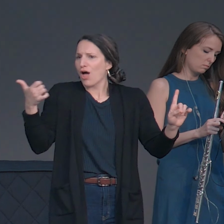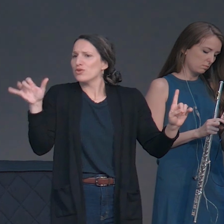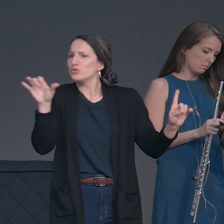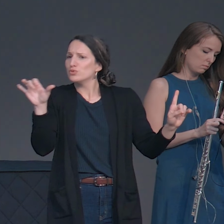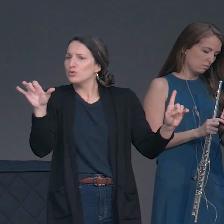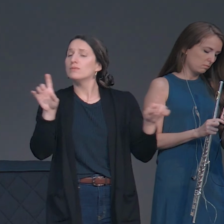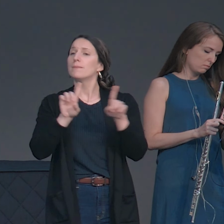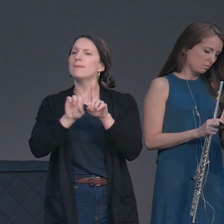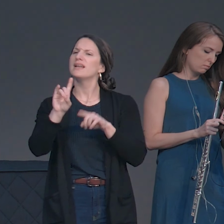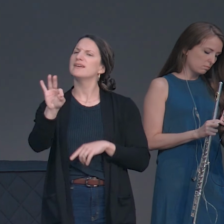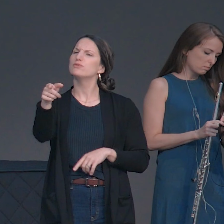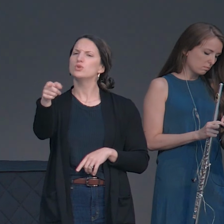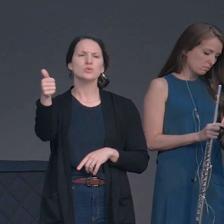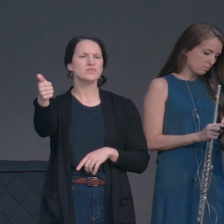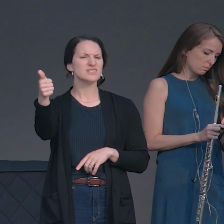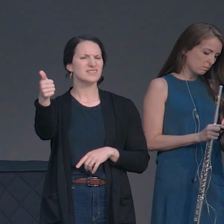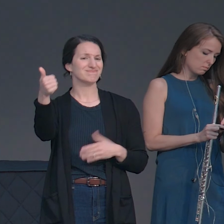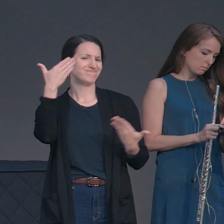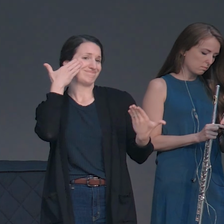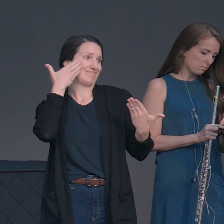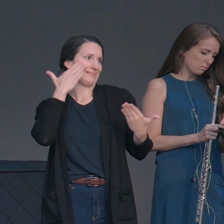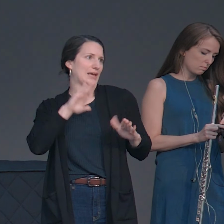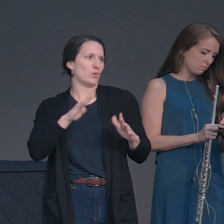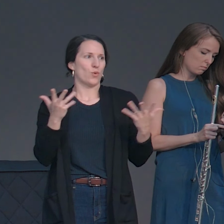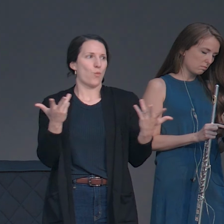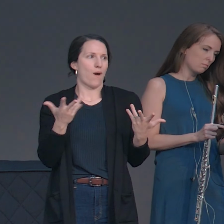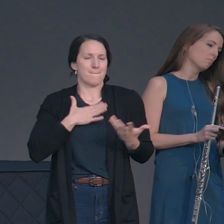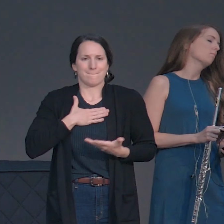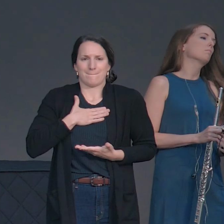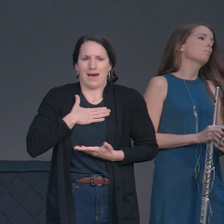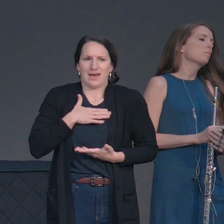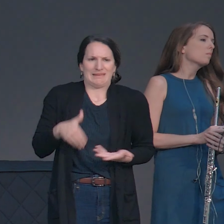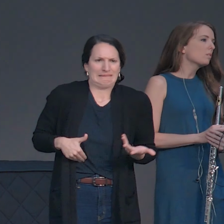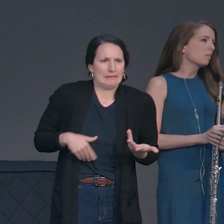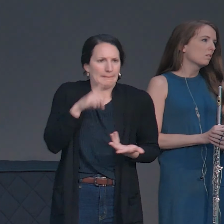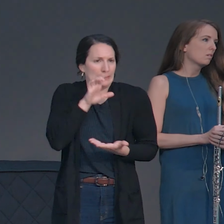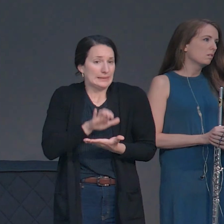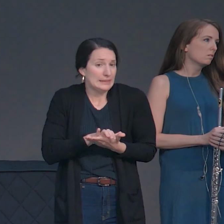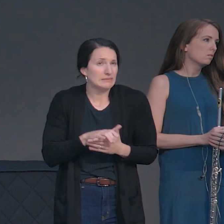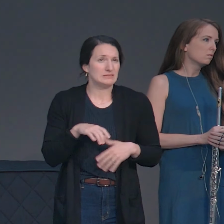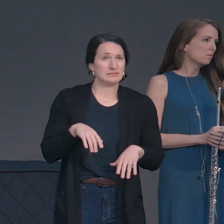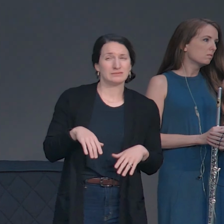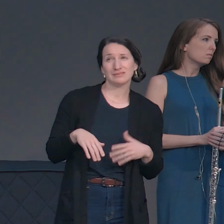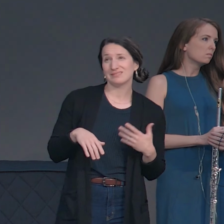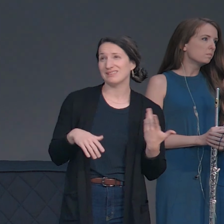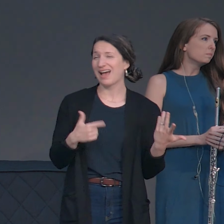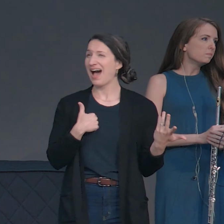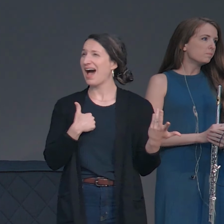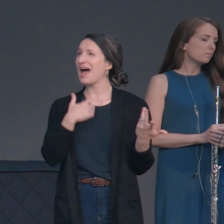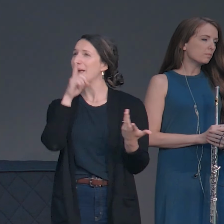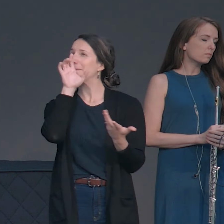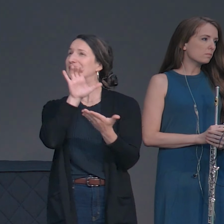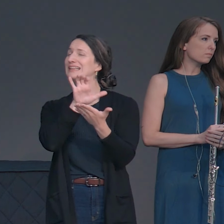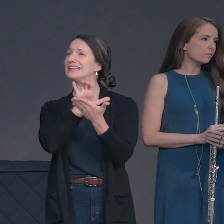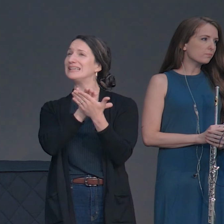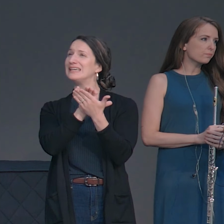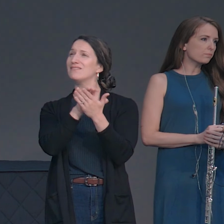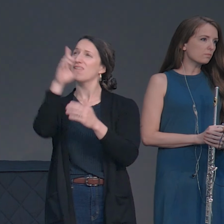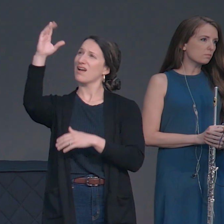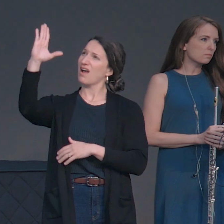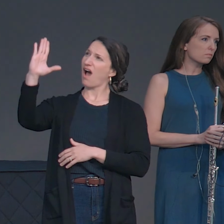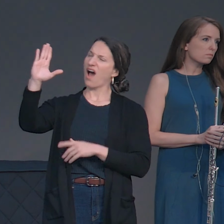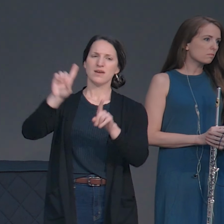unsure about what you believe about God? What if you believe in God, but you've been hiding something in your life that you know